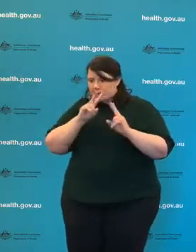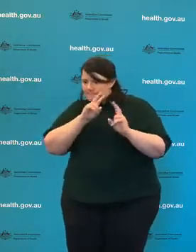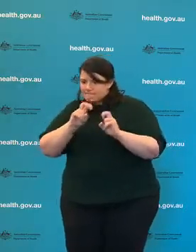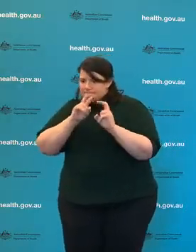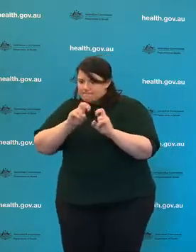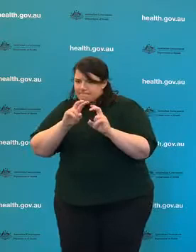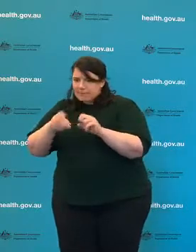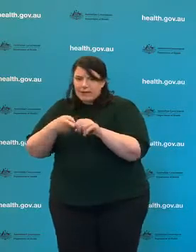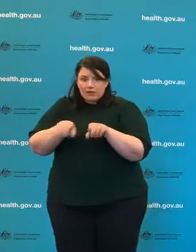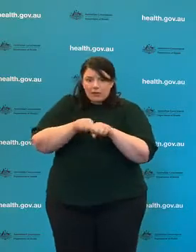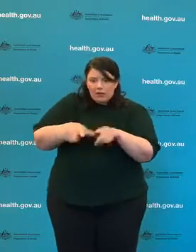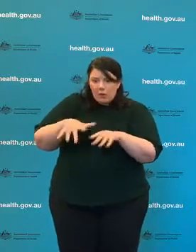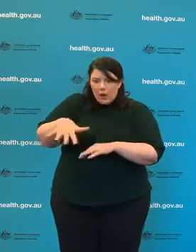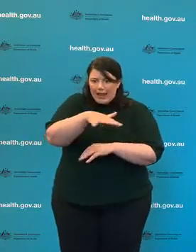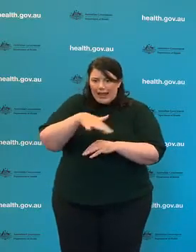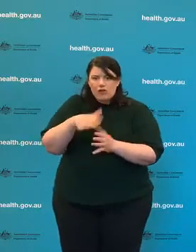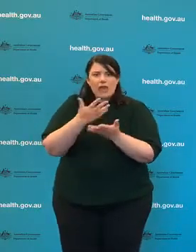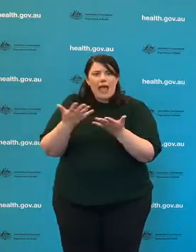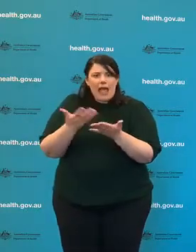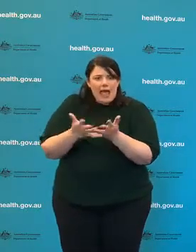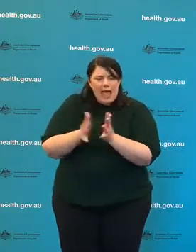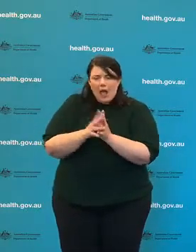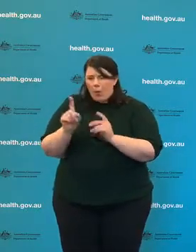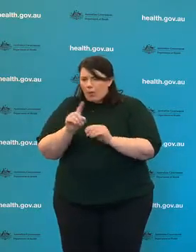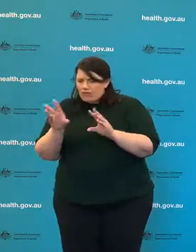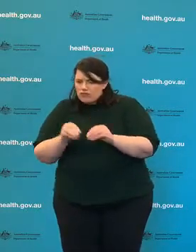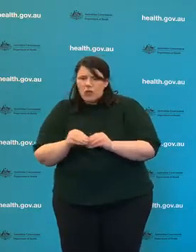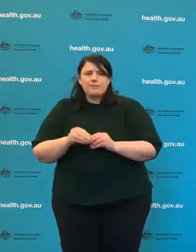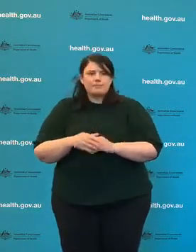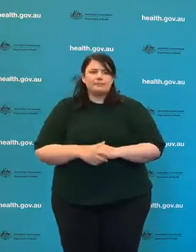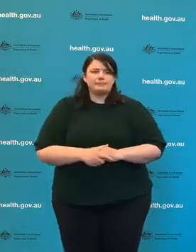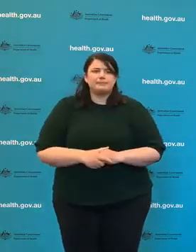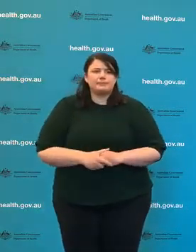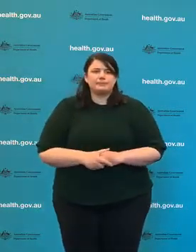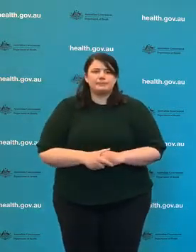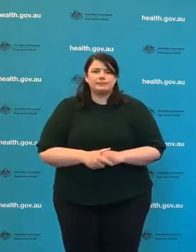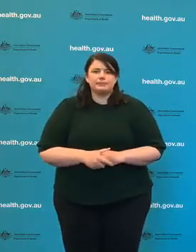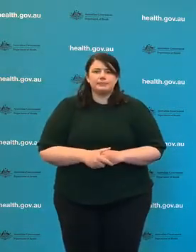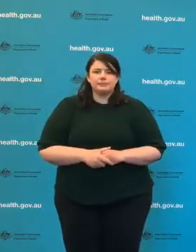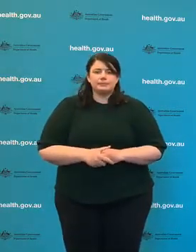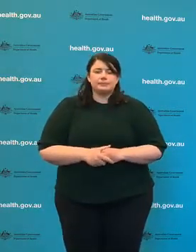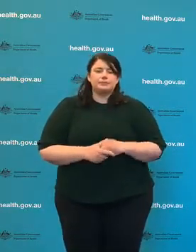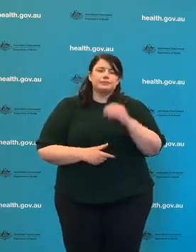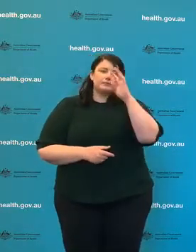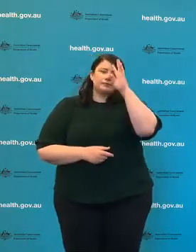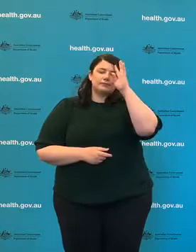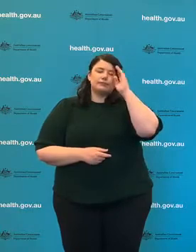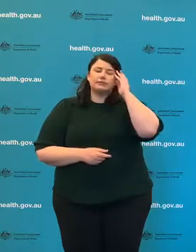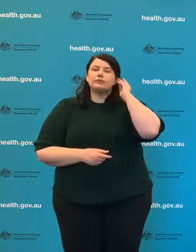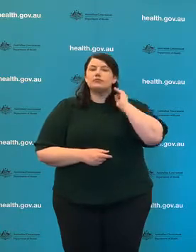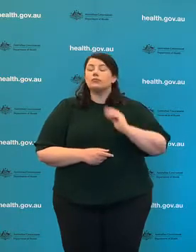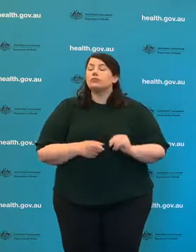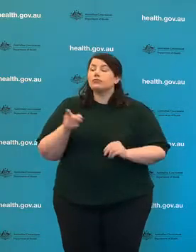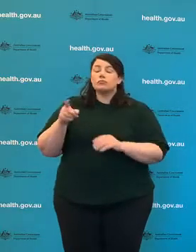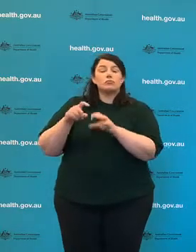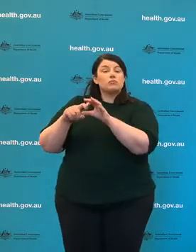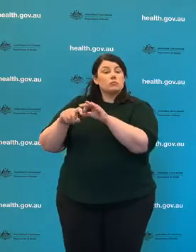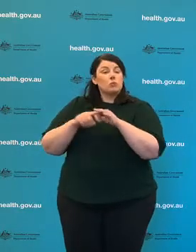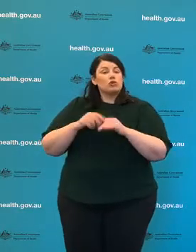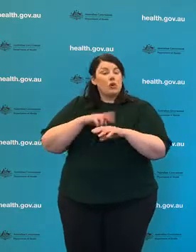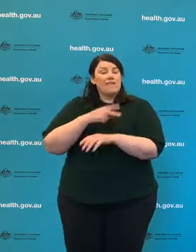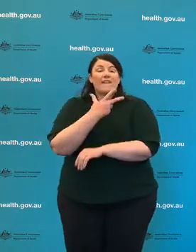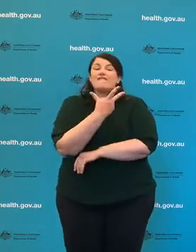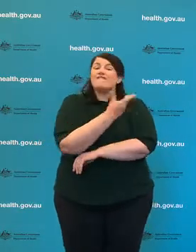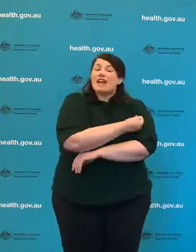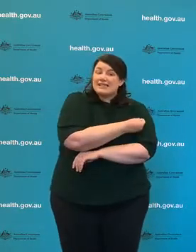investigations, which is another element that's being looked at. Can I ask you one on the vaccine? The CSL and AstraZeneca said yesterday that it could